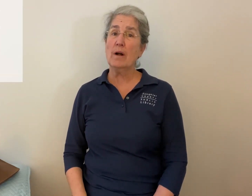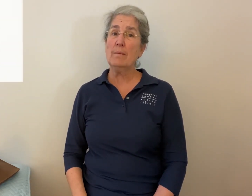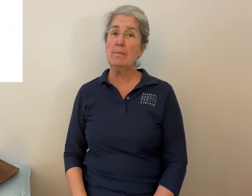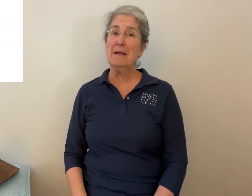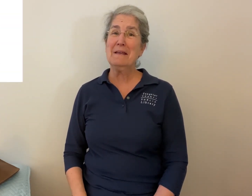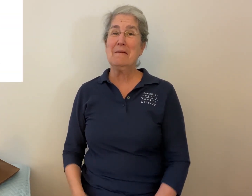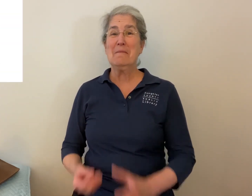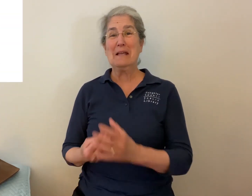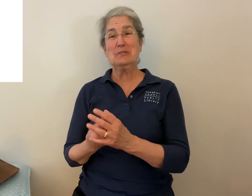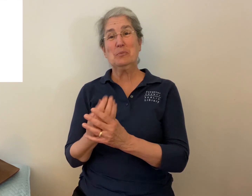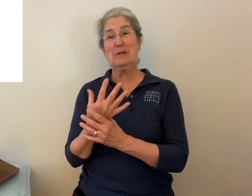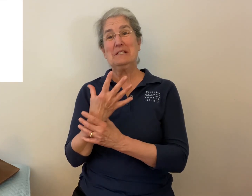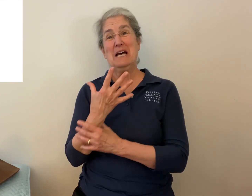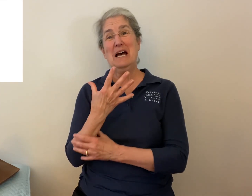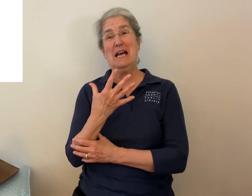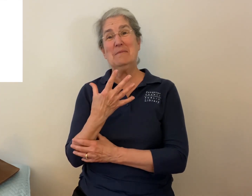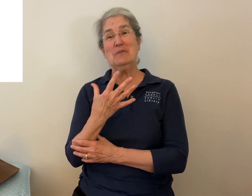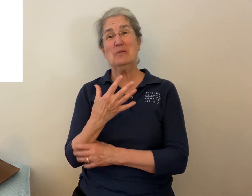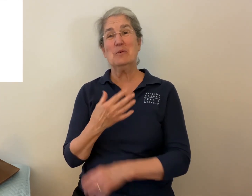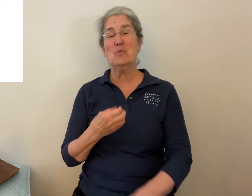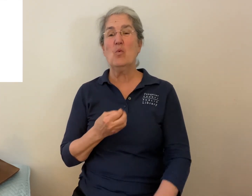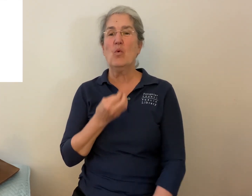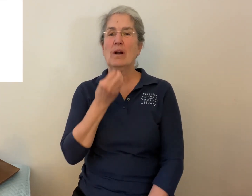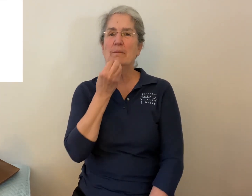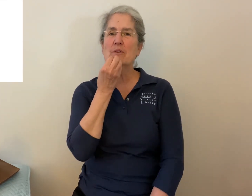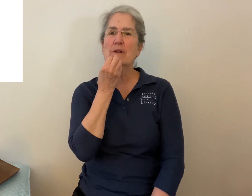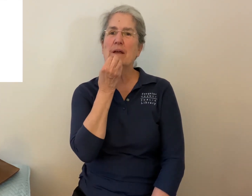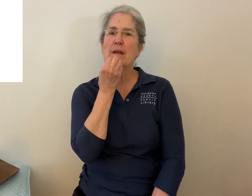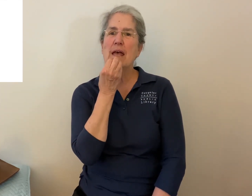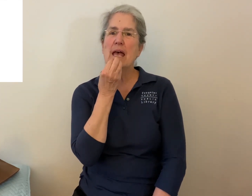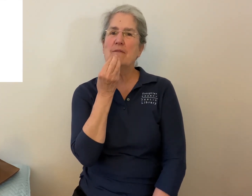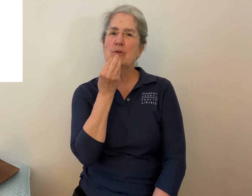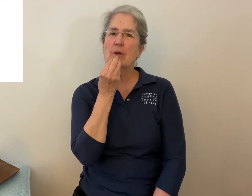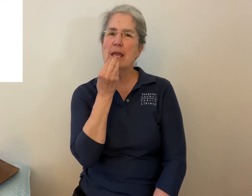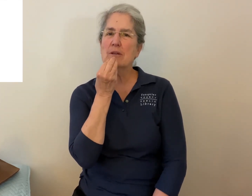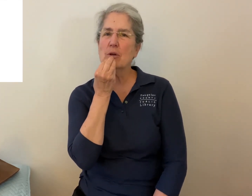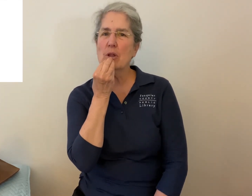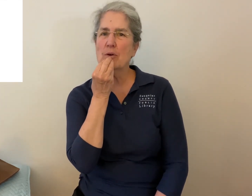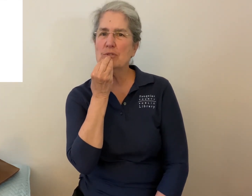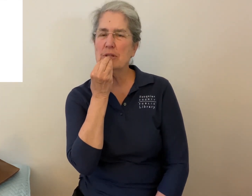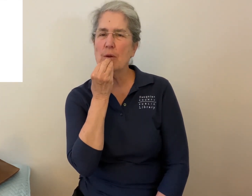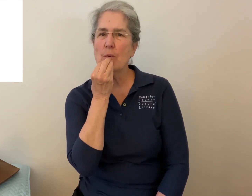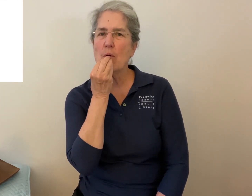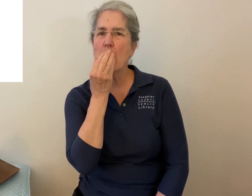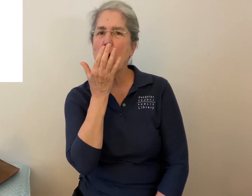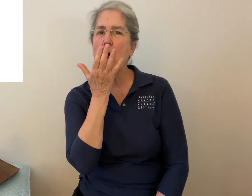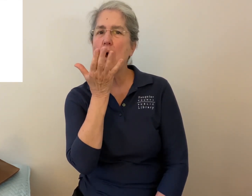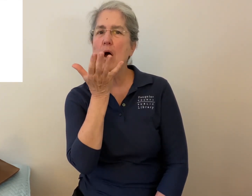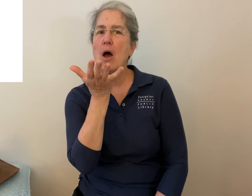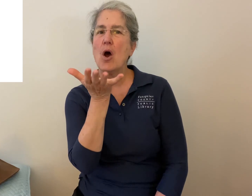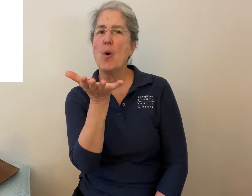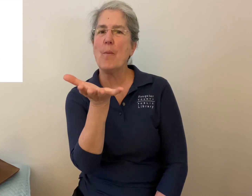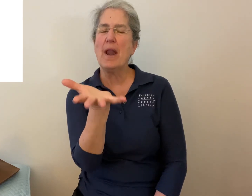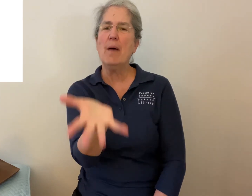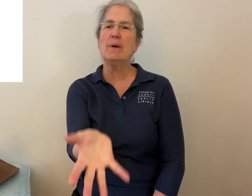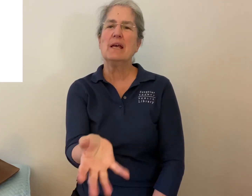Warm, like springtime, could be warm. You're going to have your hand closed and then open up like